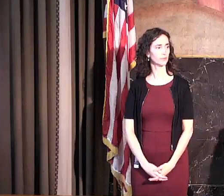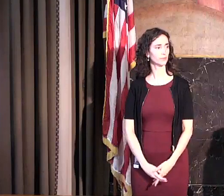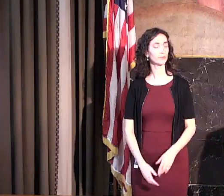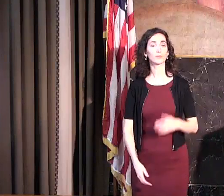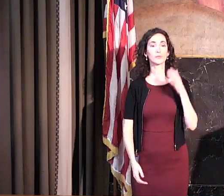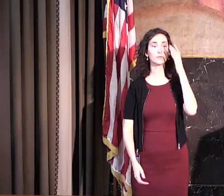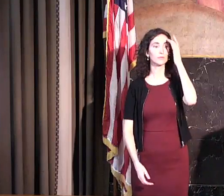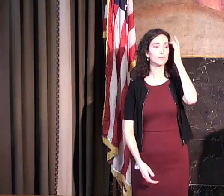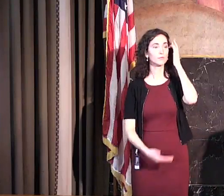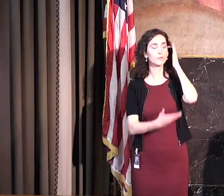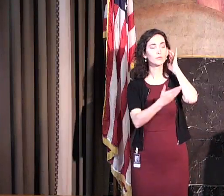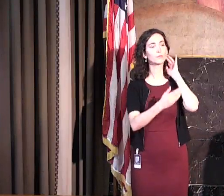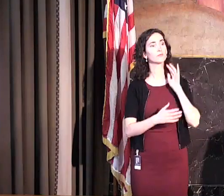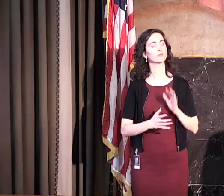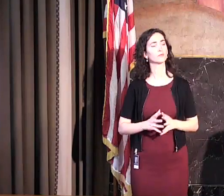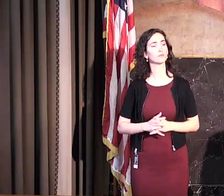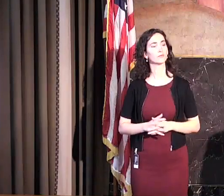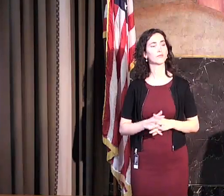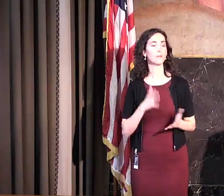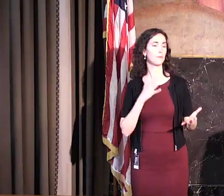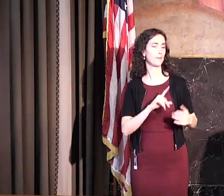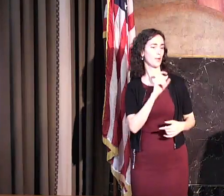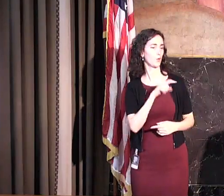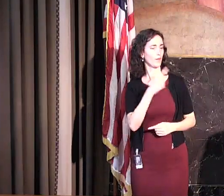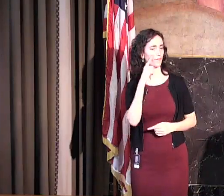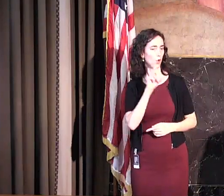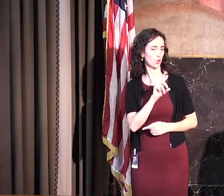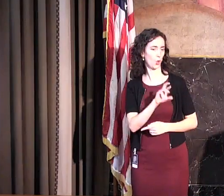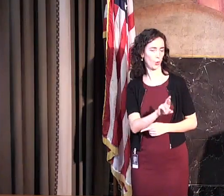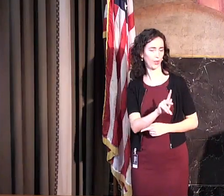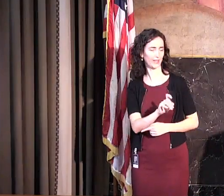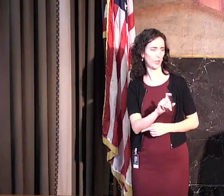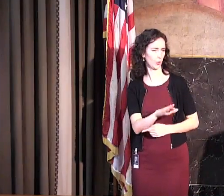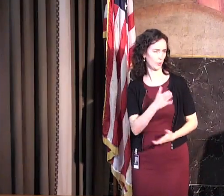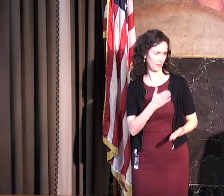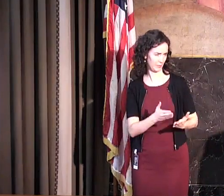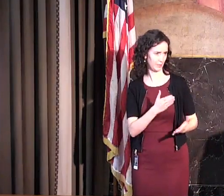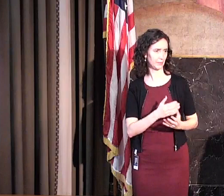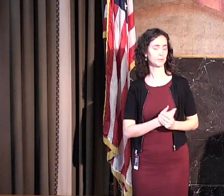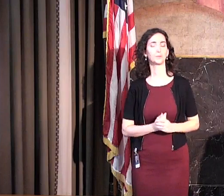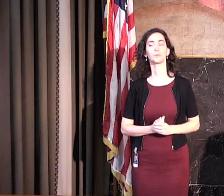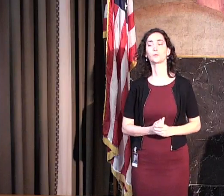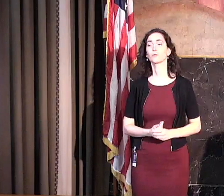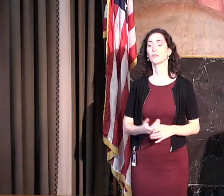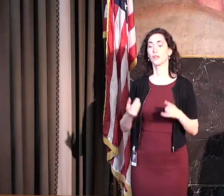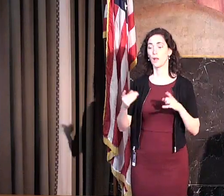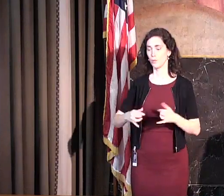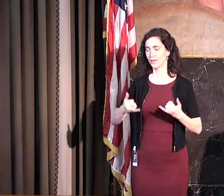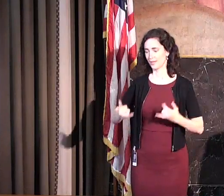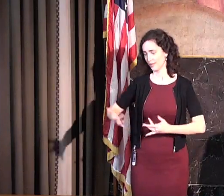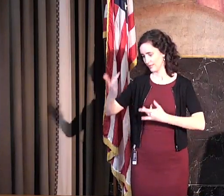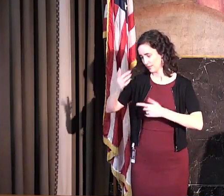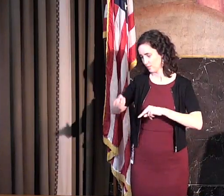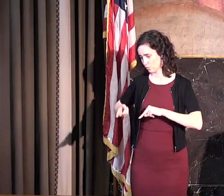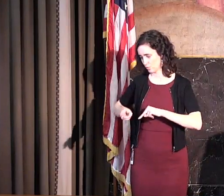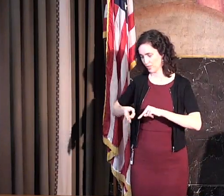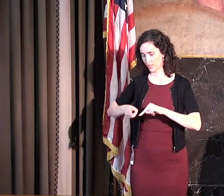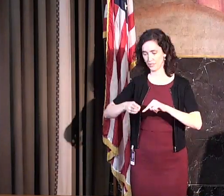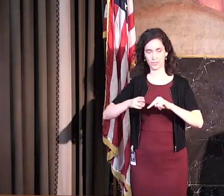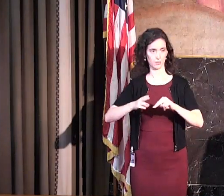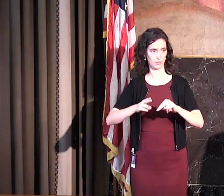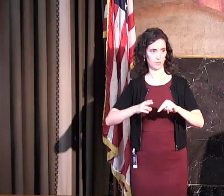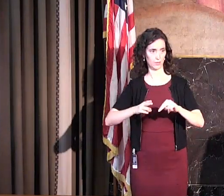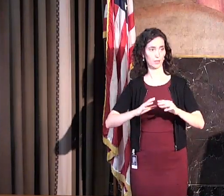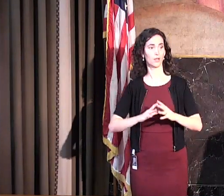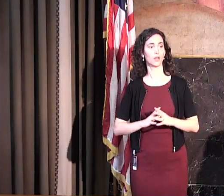Yes, sir. This might be a question for Dr. Cantor. You know, now that we're in a surge and what's different now